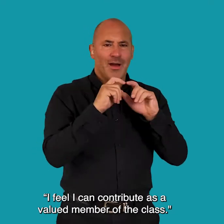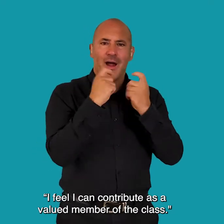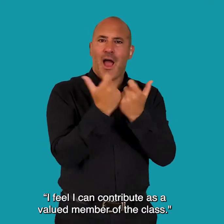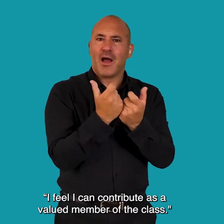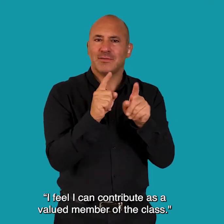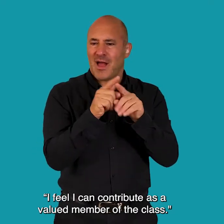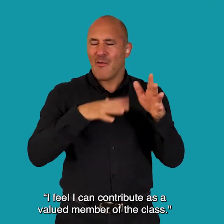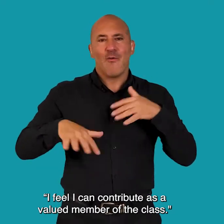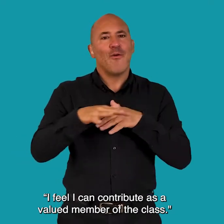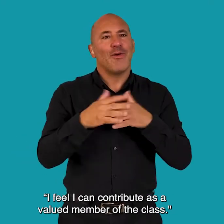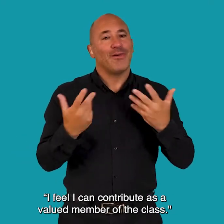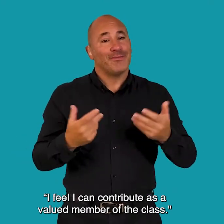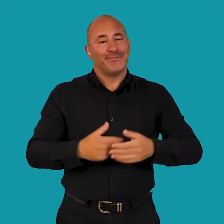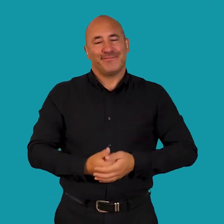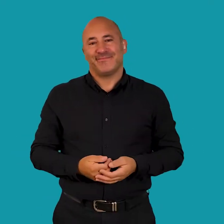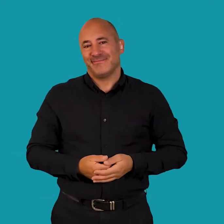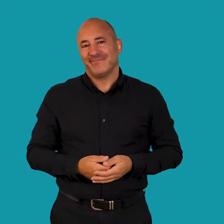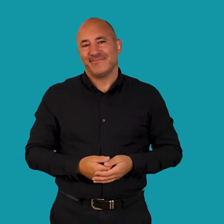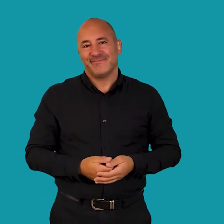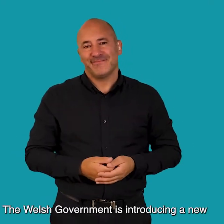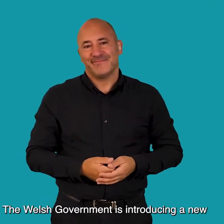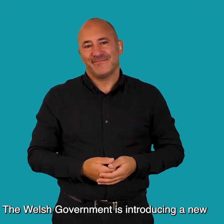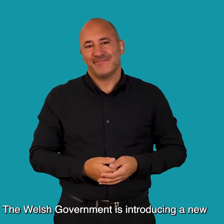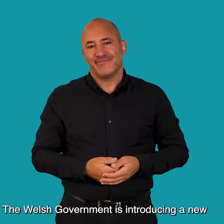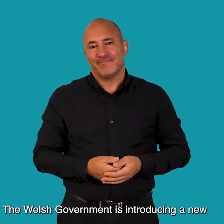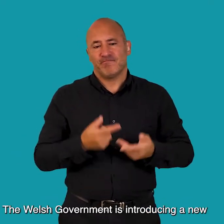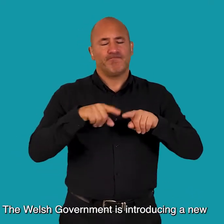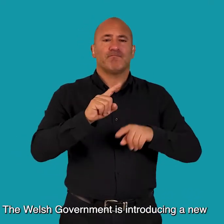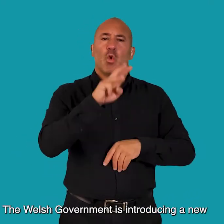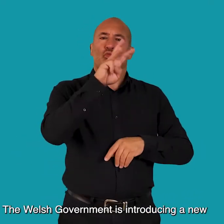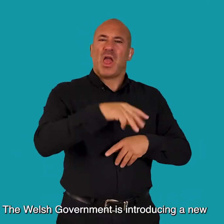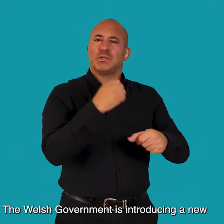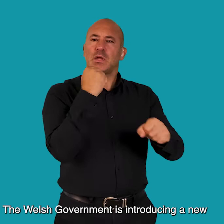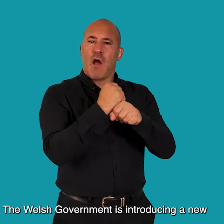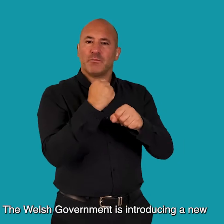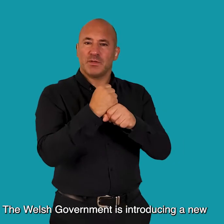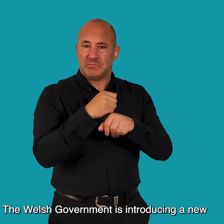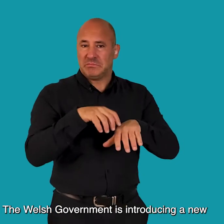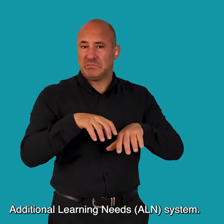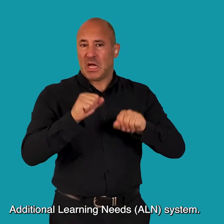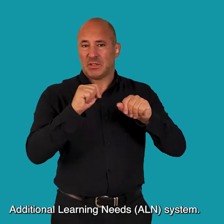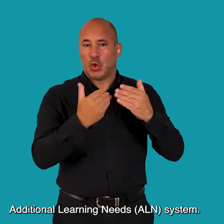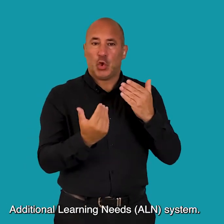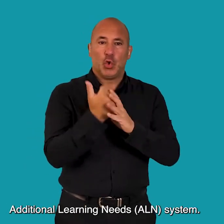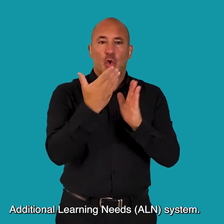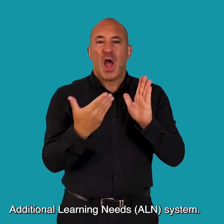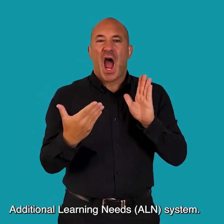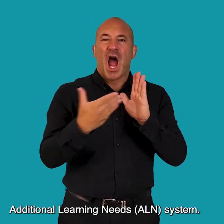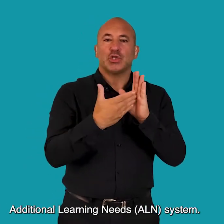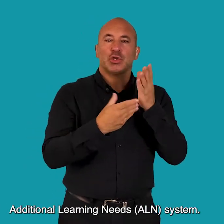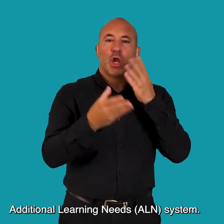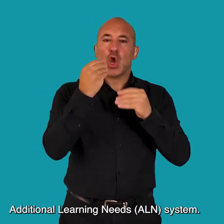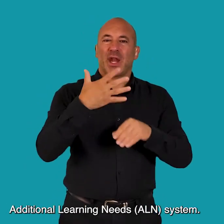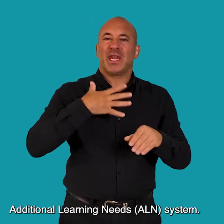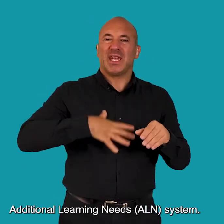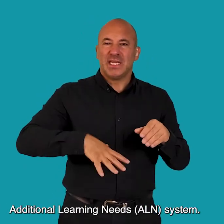member of the class. The Welsh Government is introducing a new Additional Learning Needs (ALN)